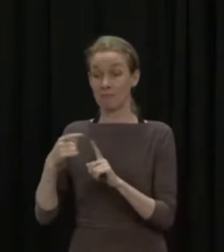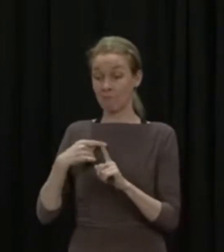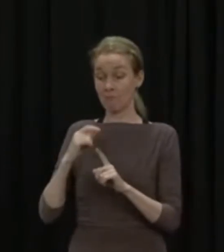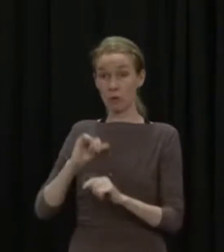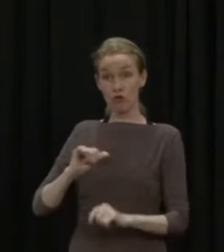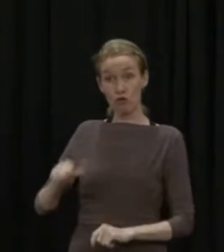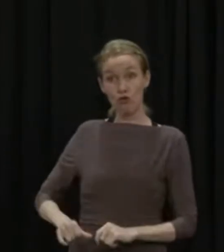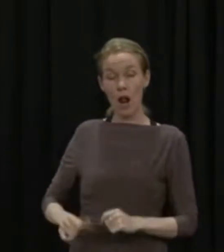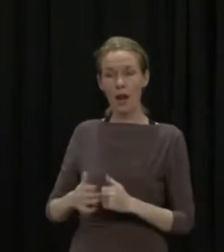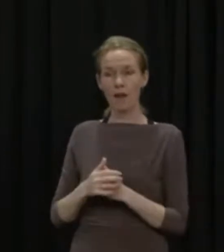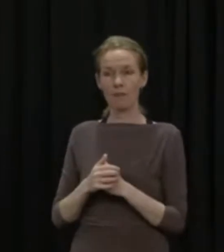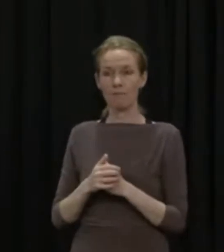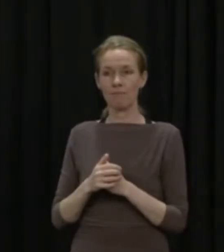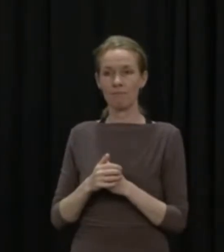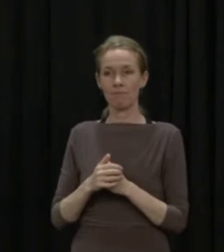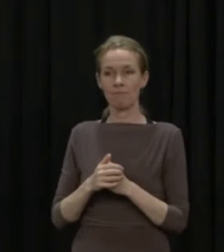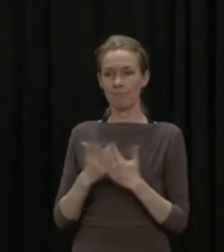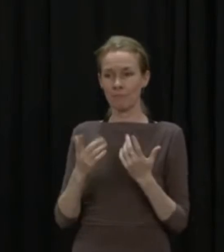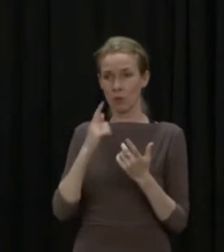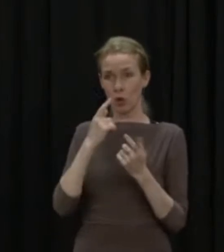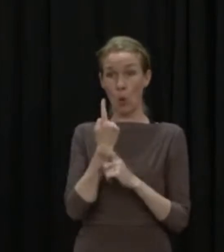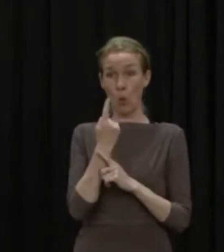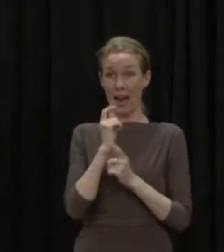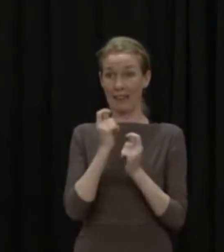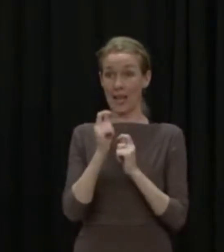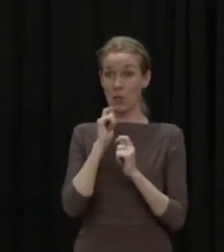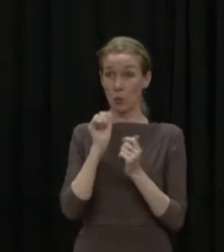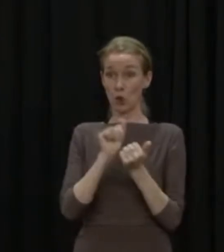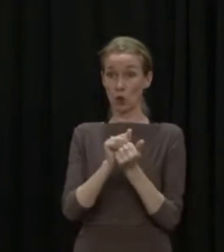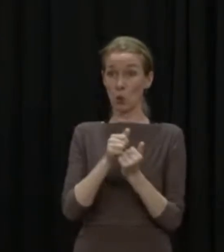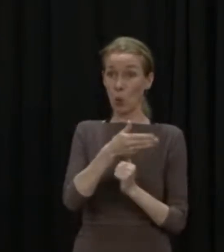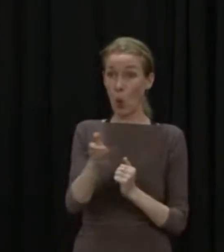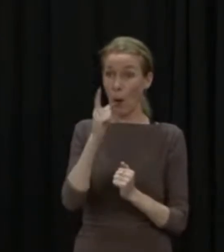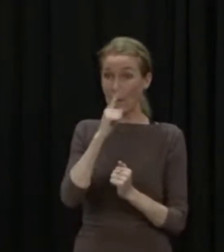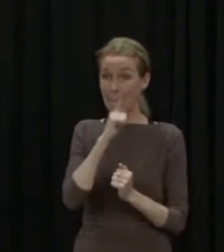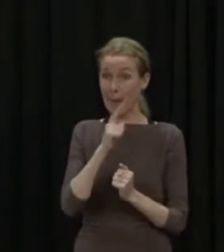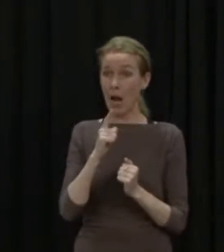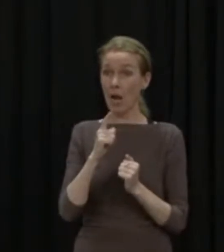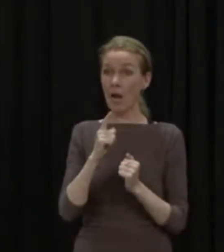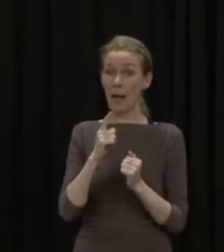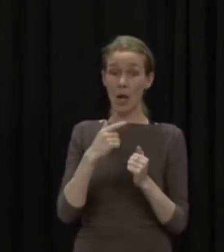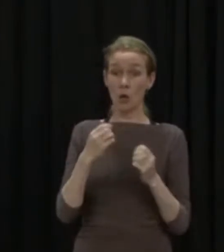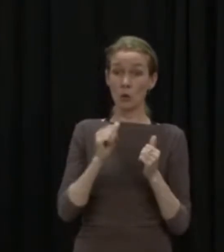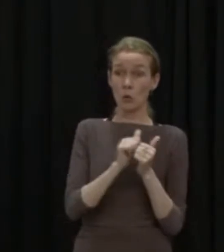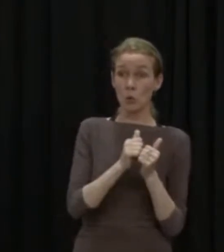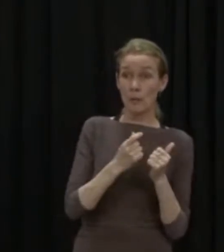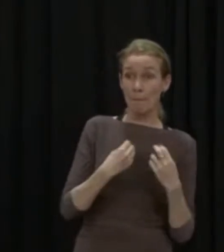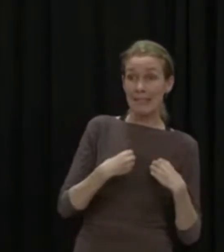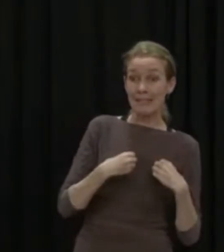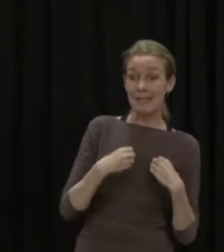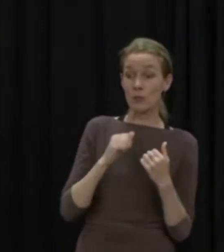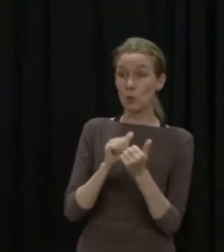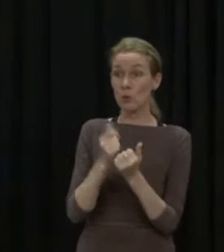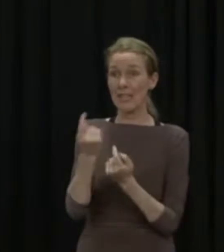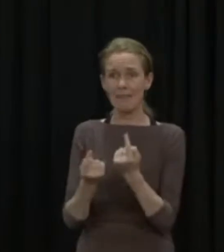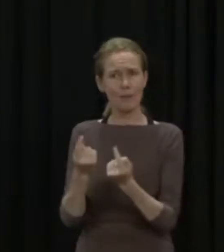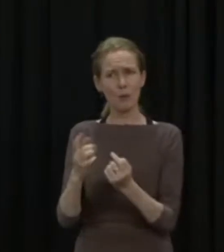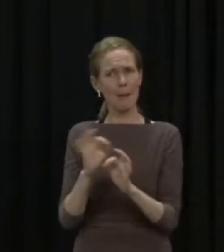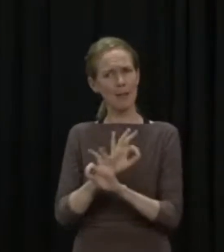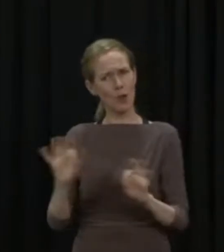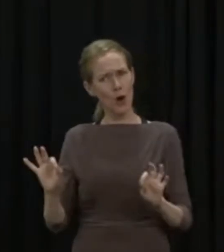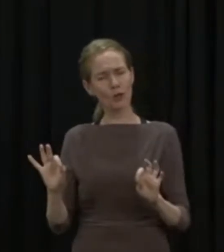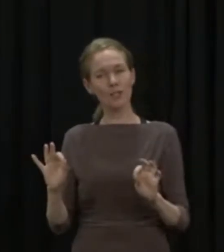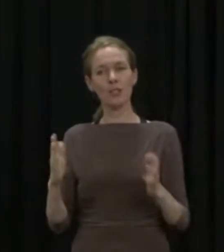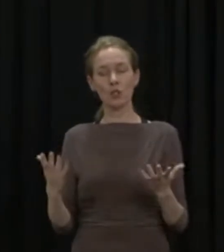know, one size doesn't fit all for many parts of this response, and it's really critical that we work with communities to co-design and